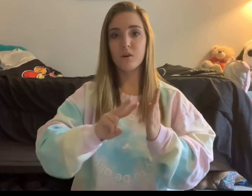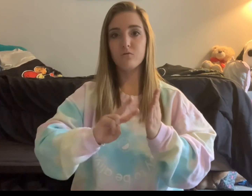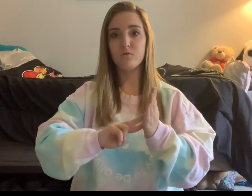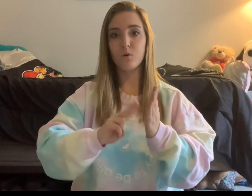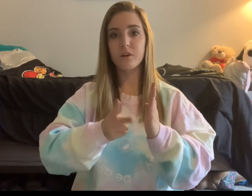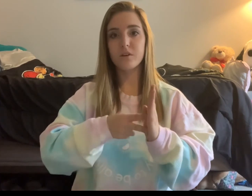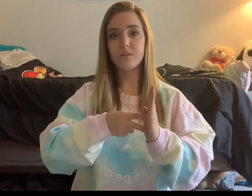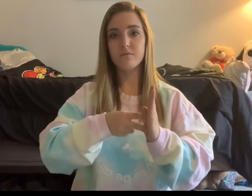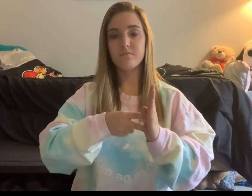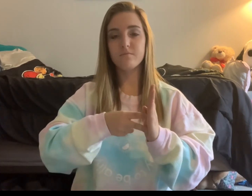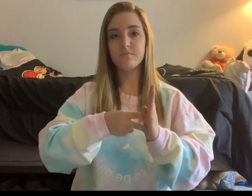Fork.